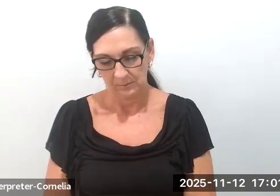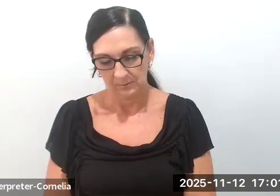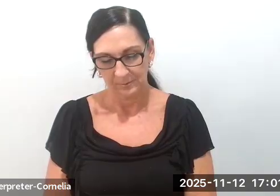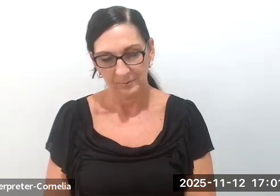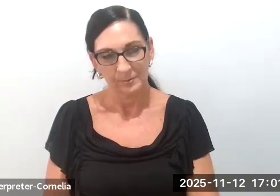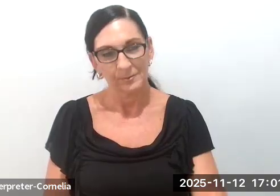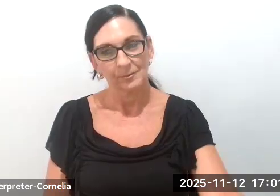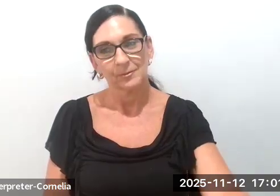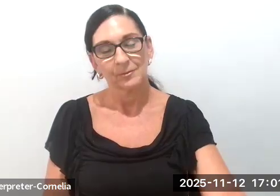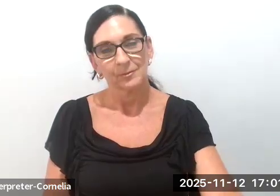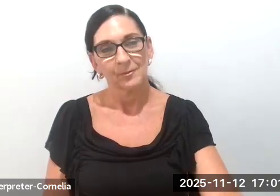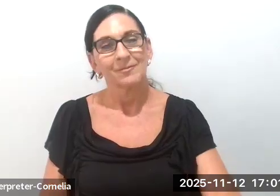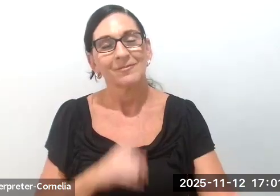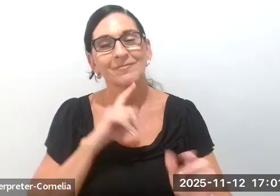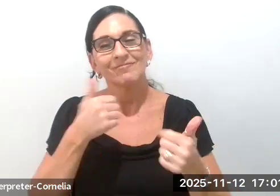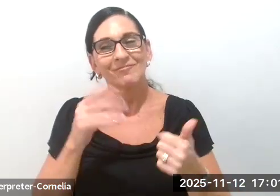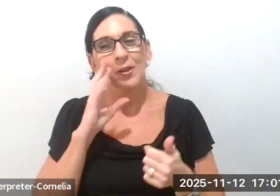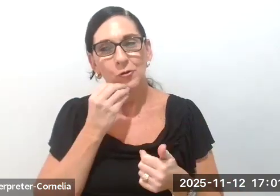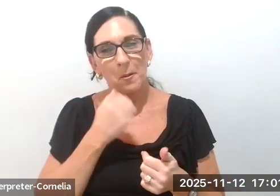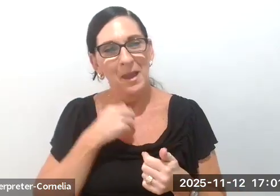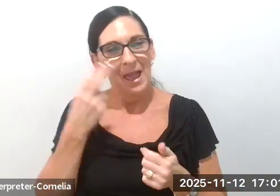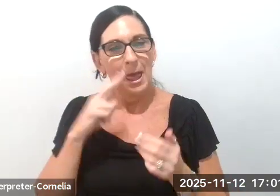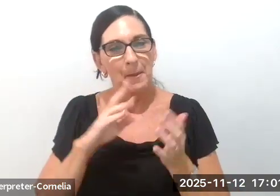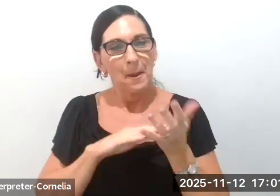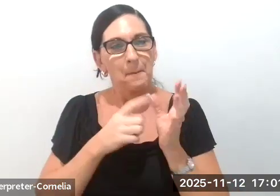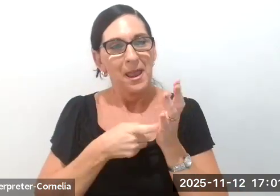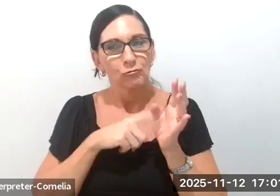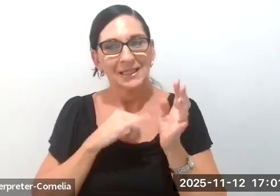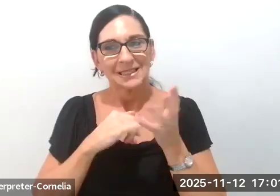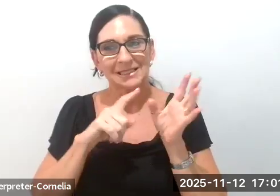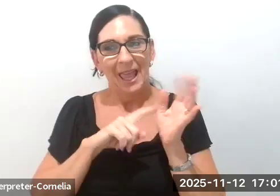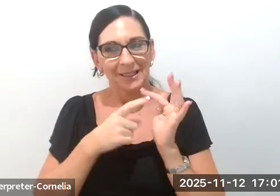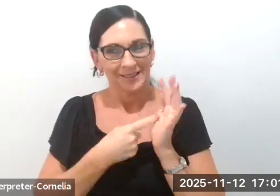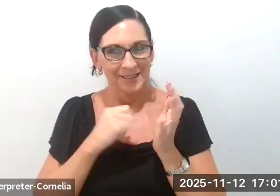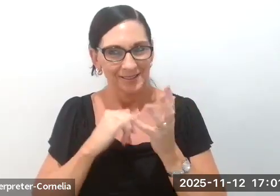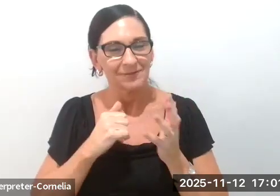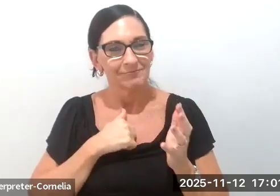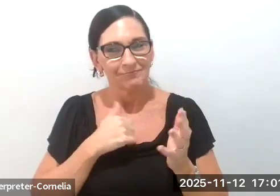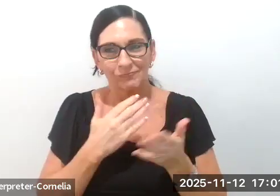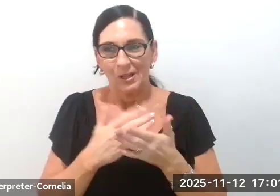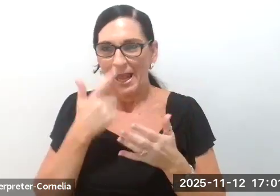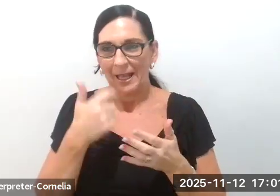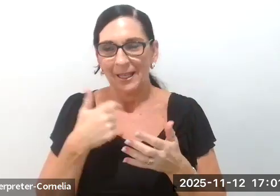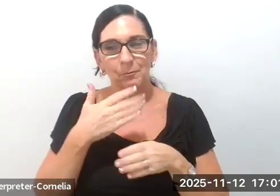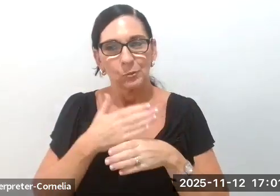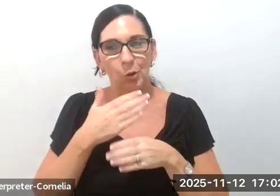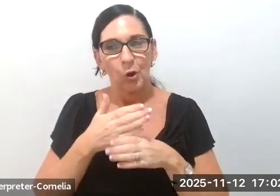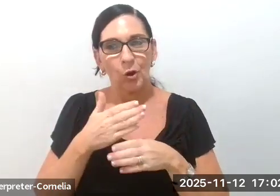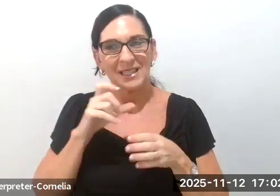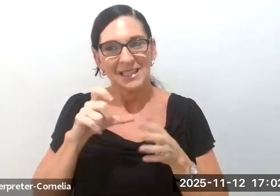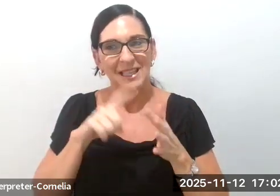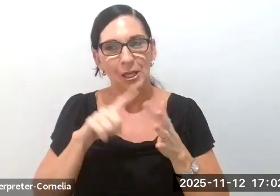Good afternoon, everyone. My name is Mary Sayers, and I have the privilege of serving as the CEO of the